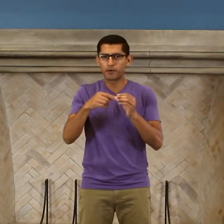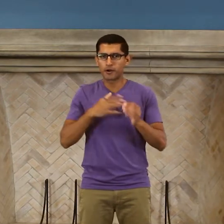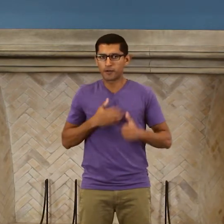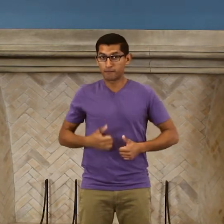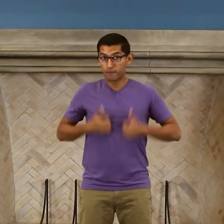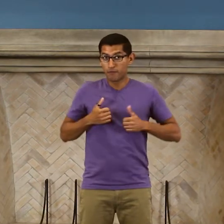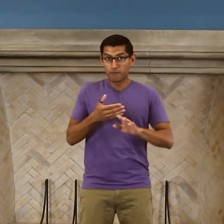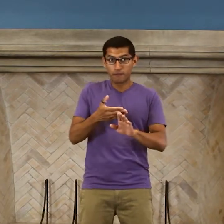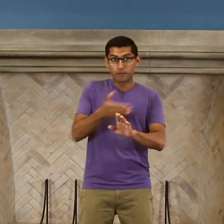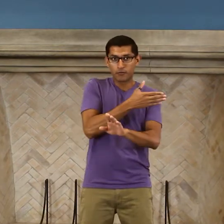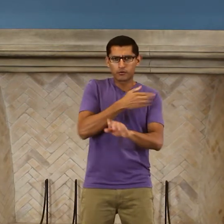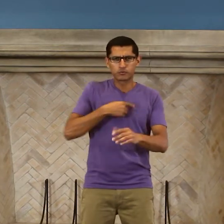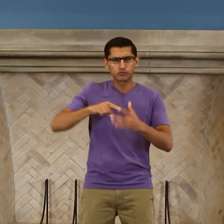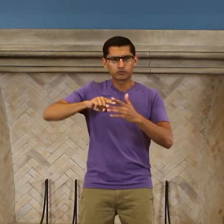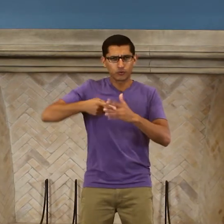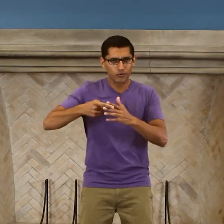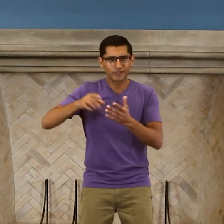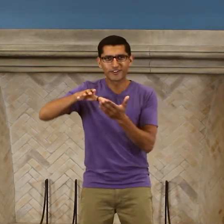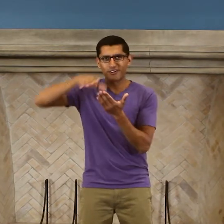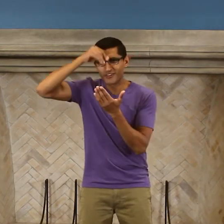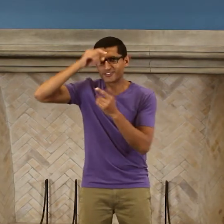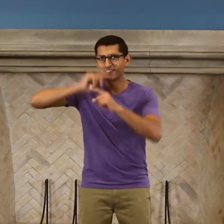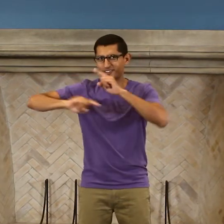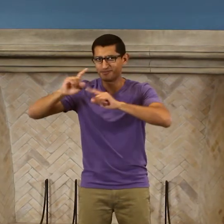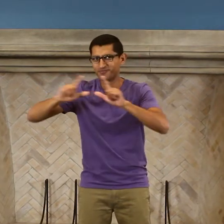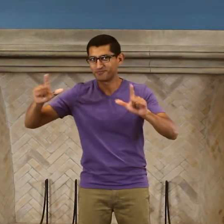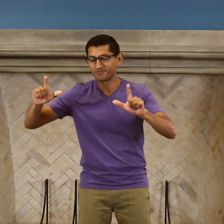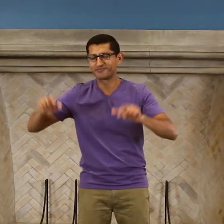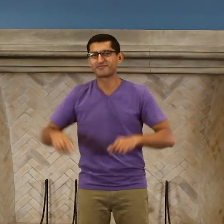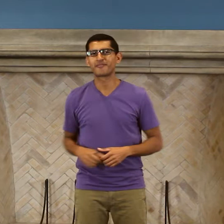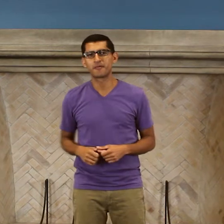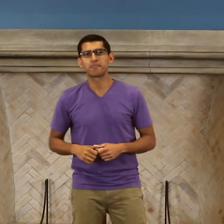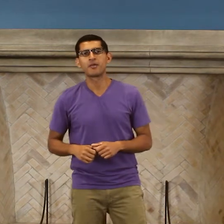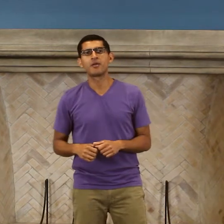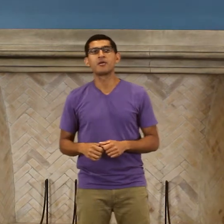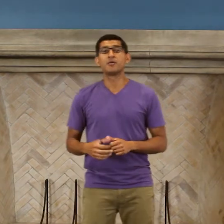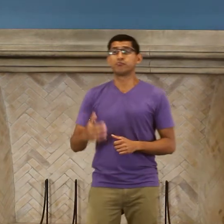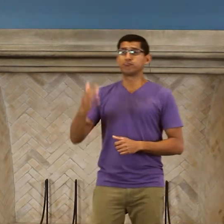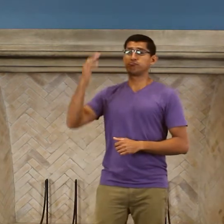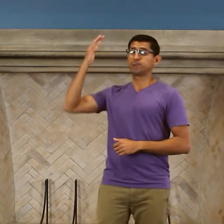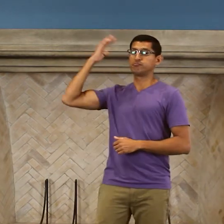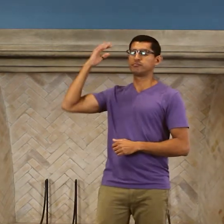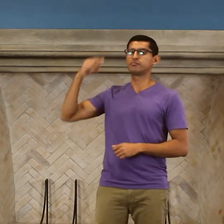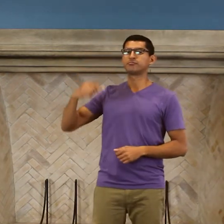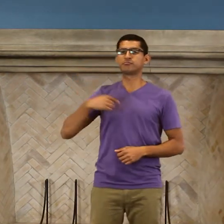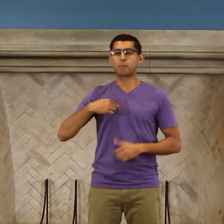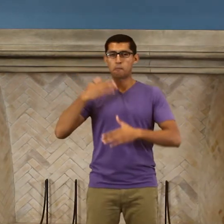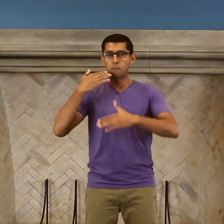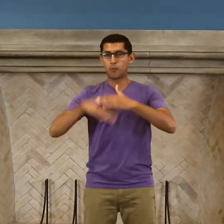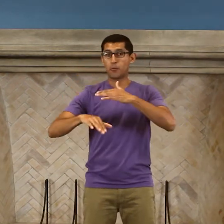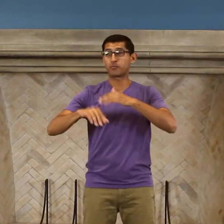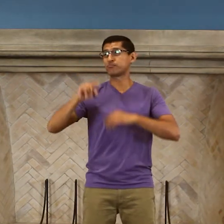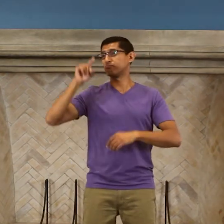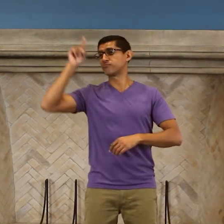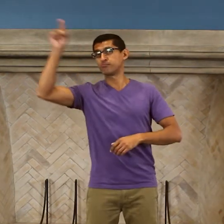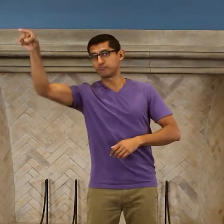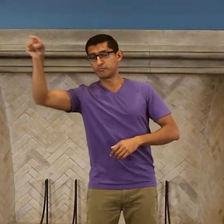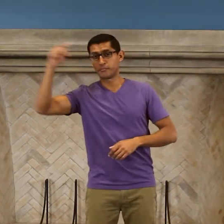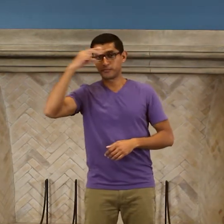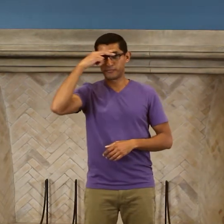And so I'll tell you a little bit about my life before I started to learn sign language. Way long ago, I was